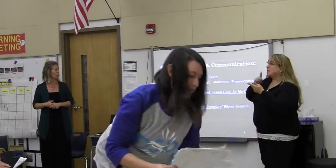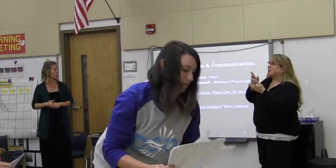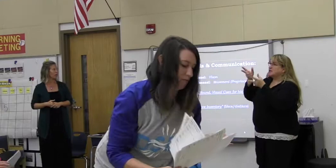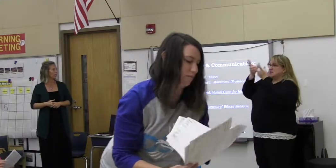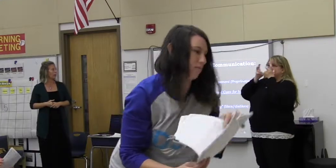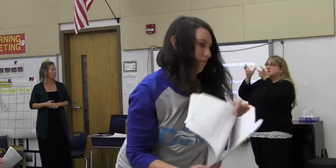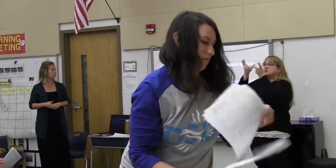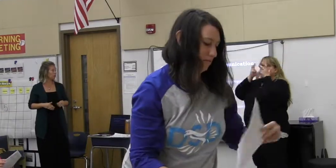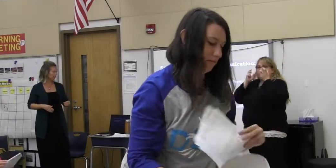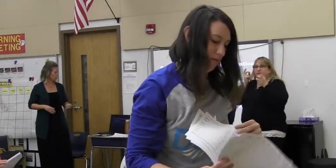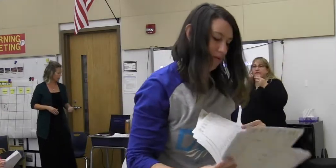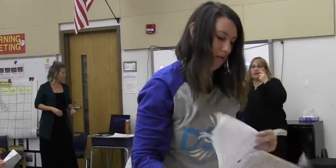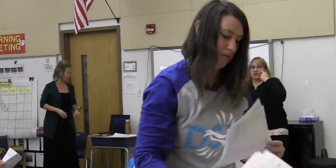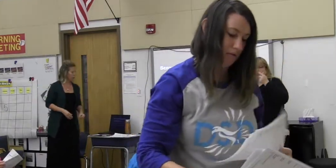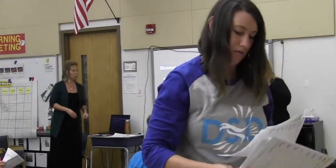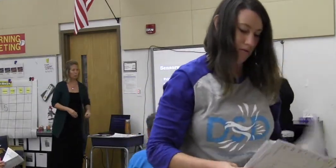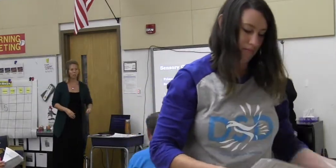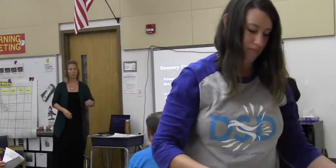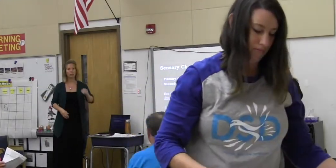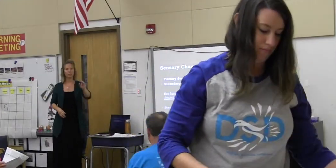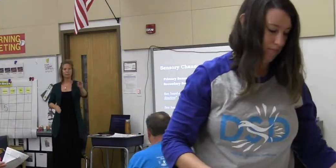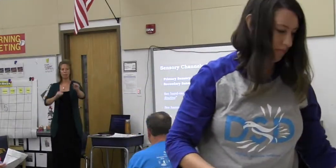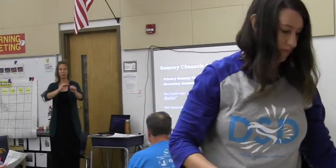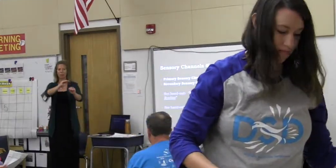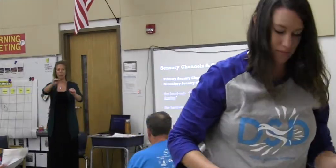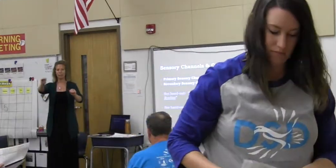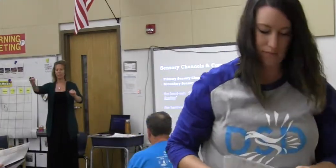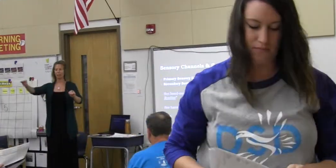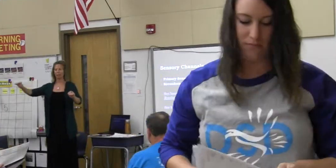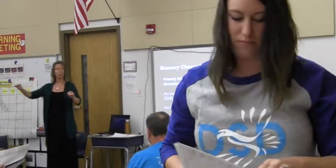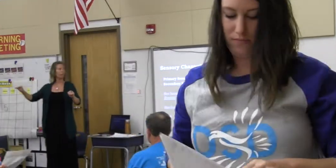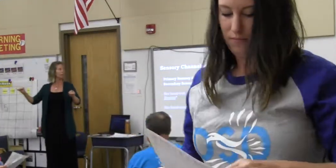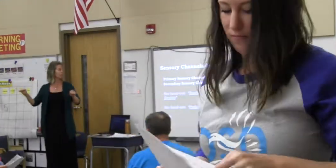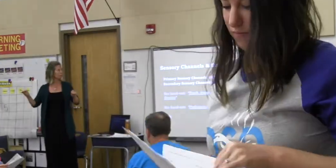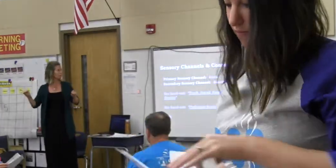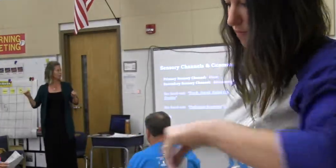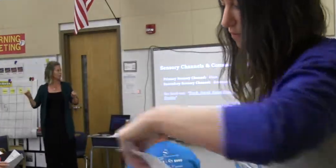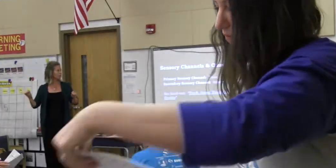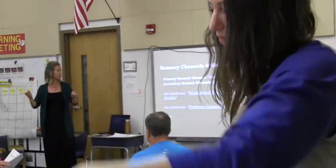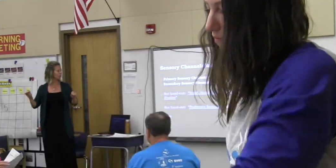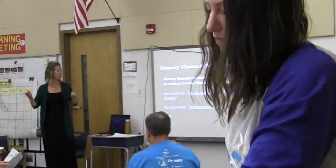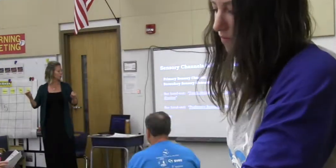vision. So that's why, if you look, Chris is getting ready to pass out